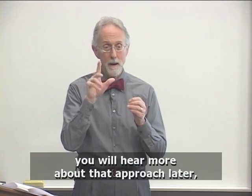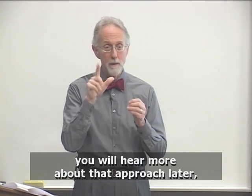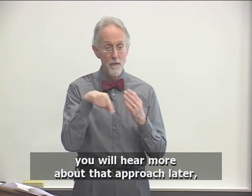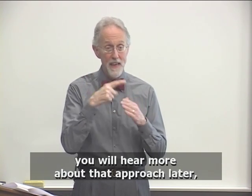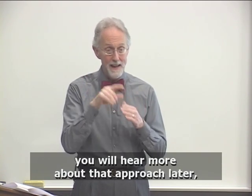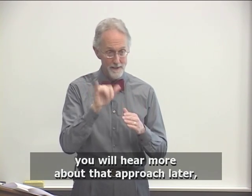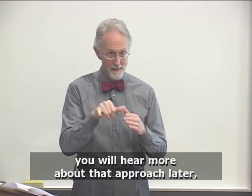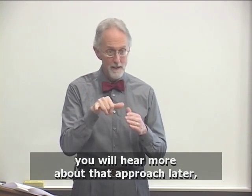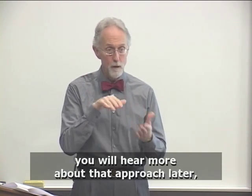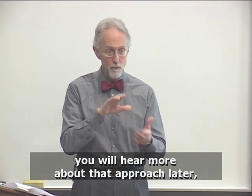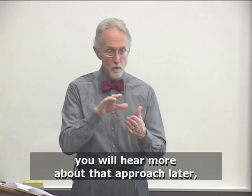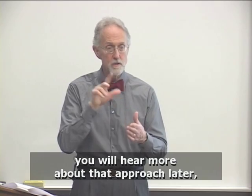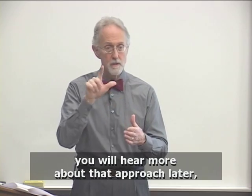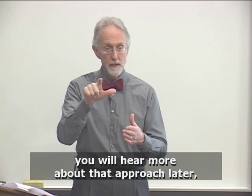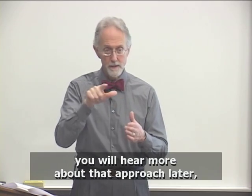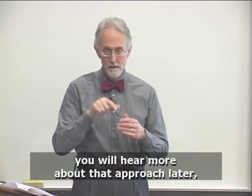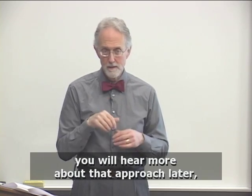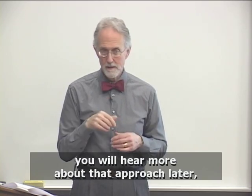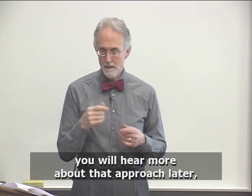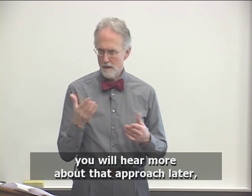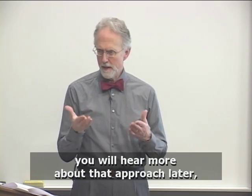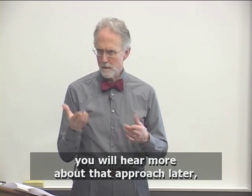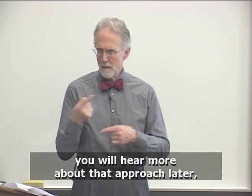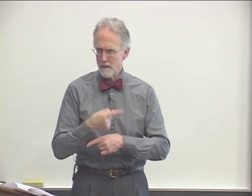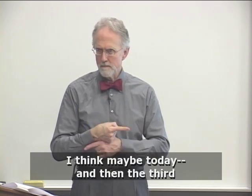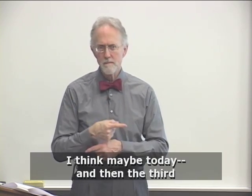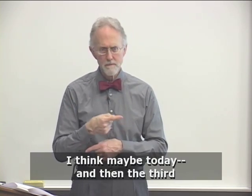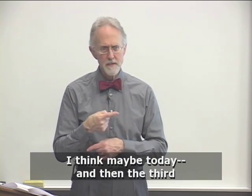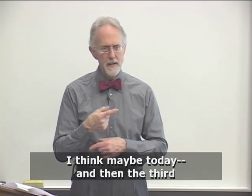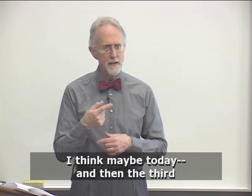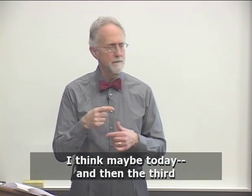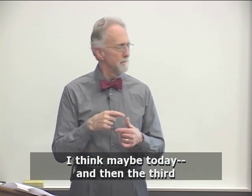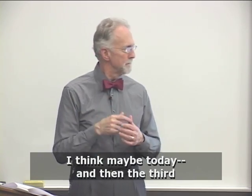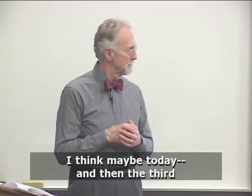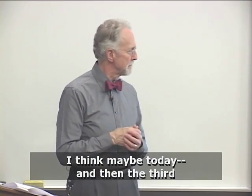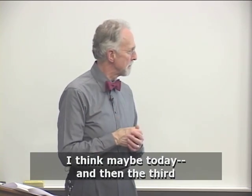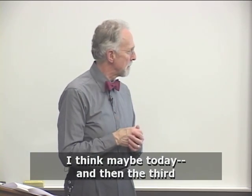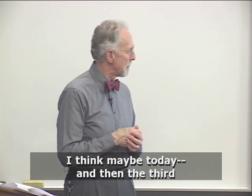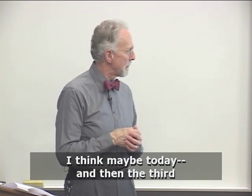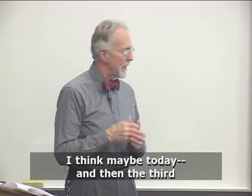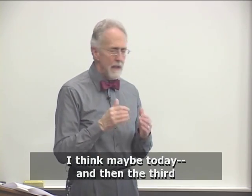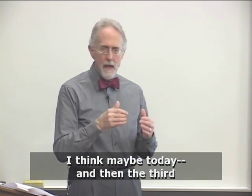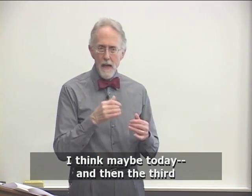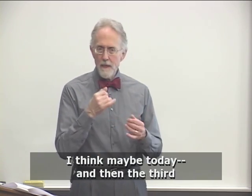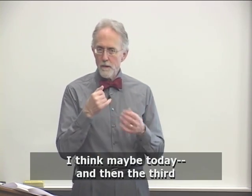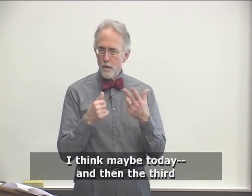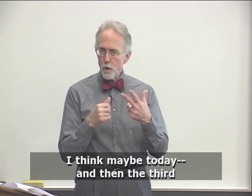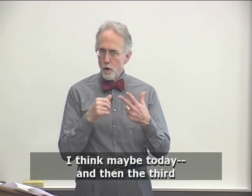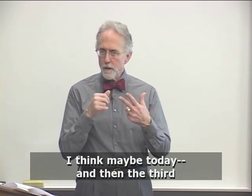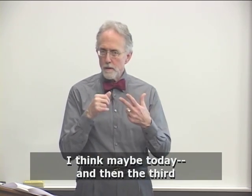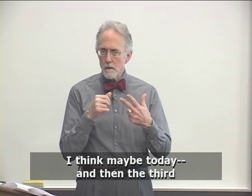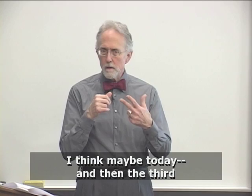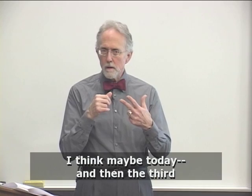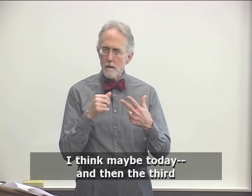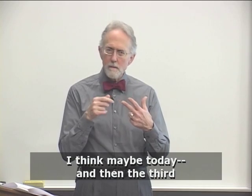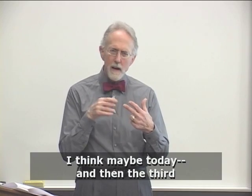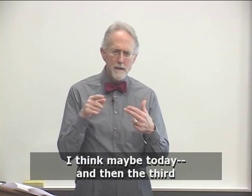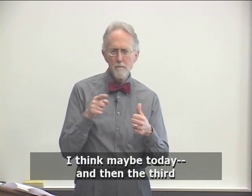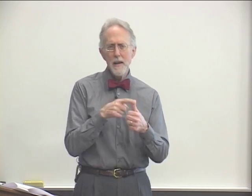about that approach later, I think maybe today. And then the third kind of